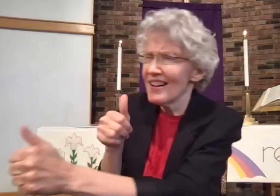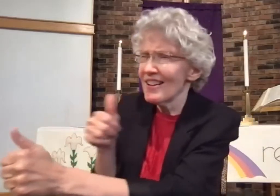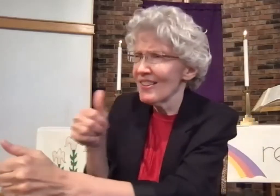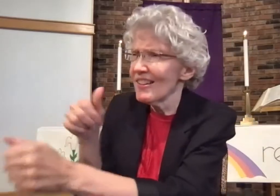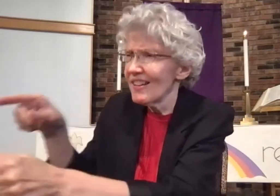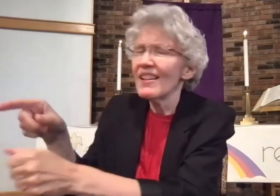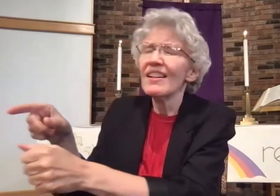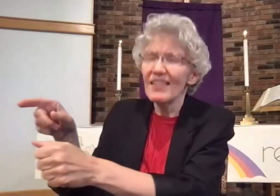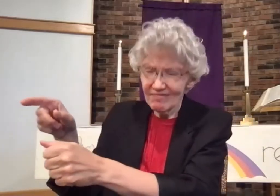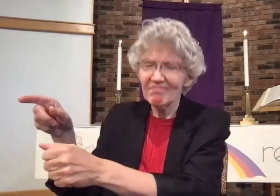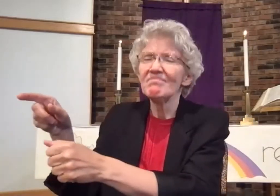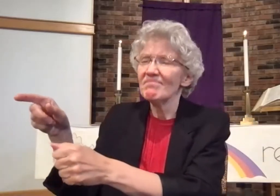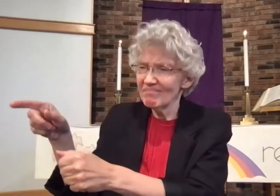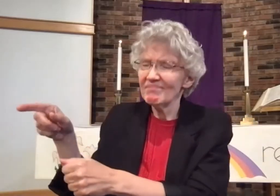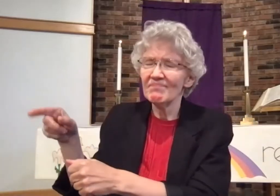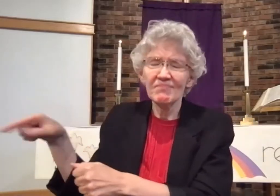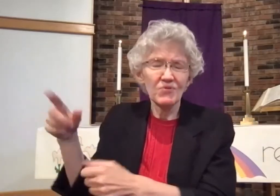The wife tried to follow,